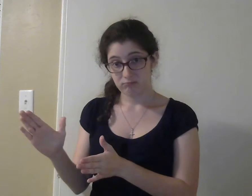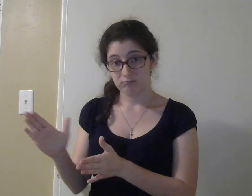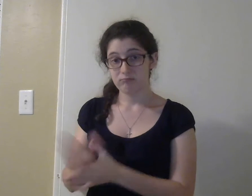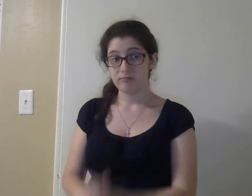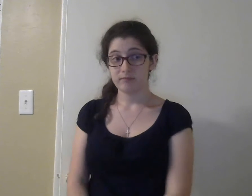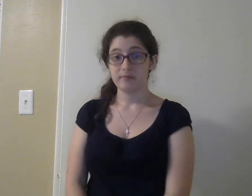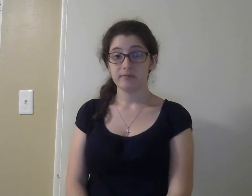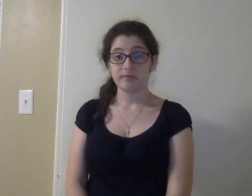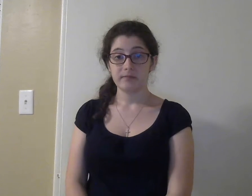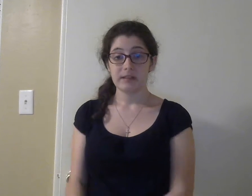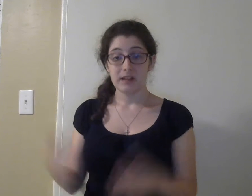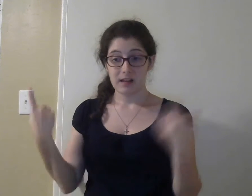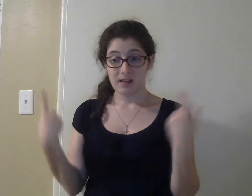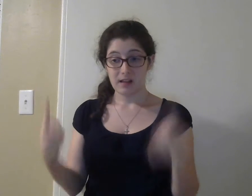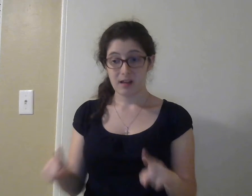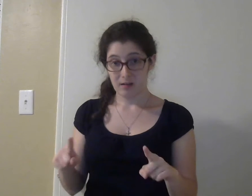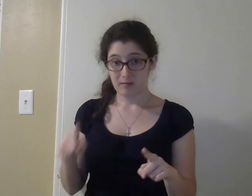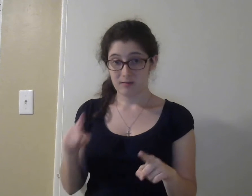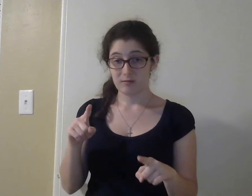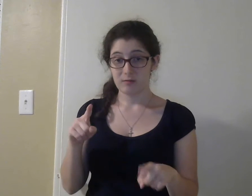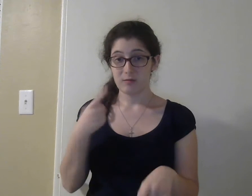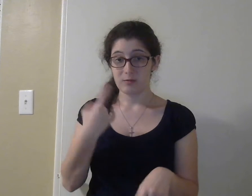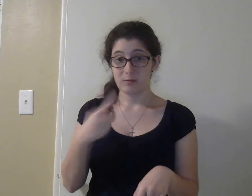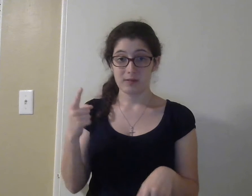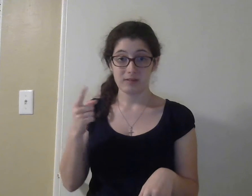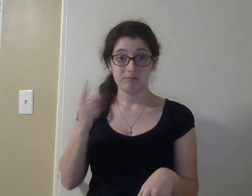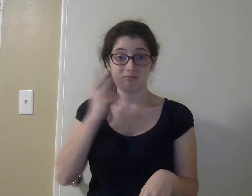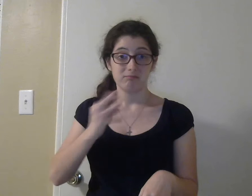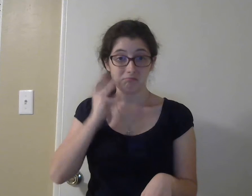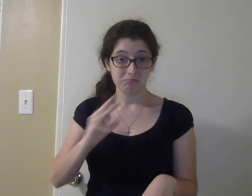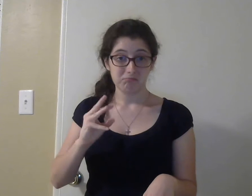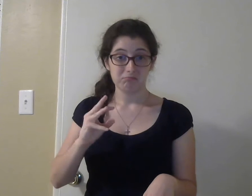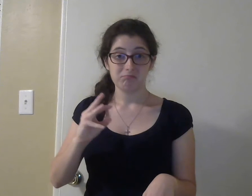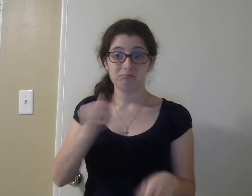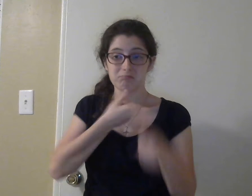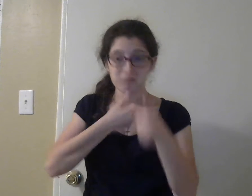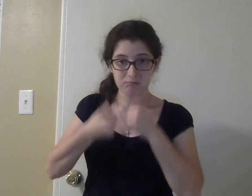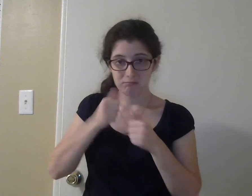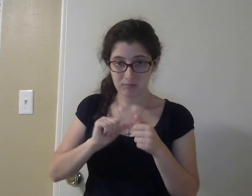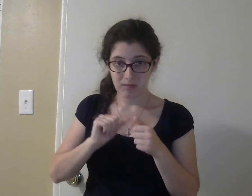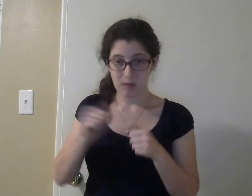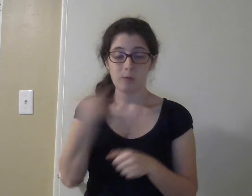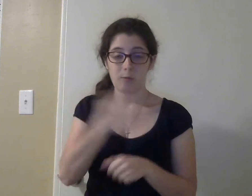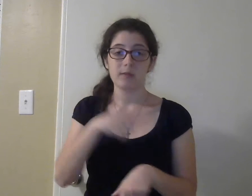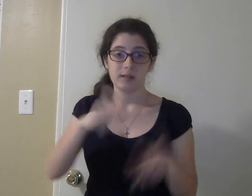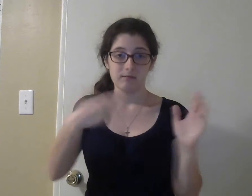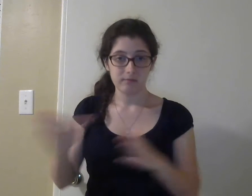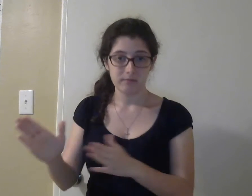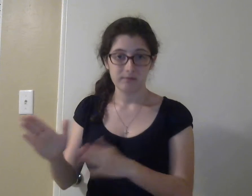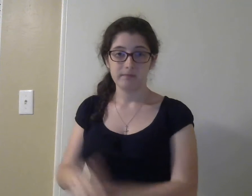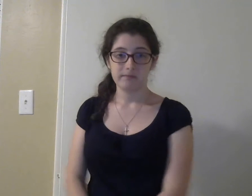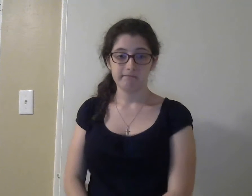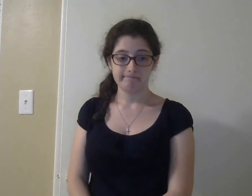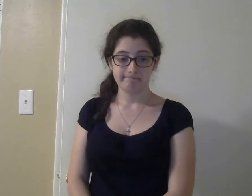testing comes. And let me just mention a few of these. 1, cultivate a regular attentiveness to the